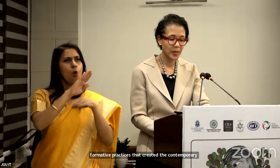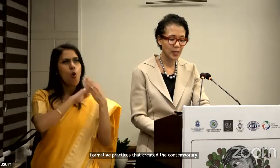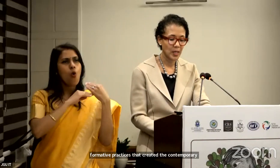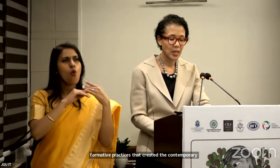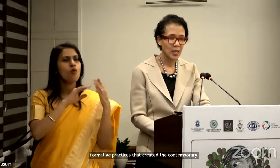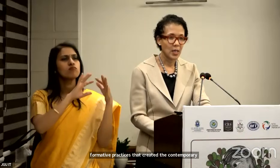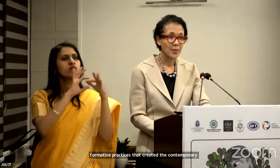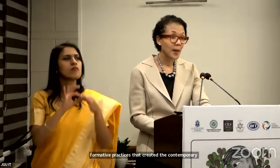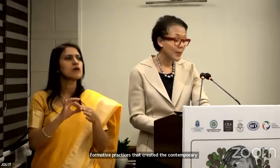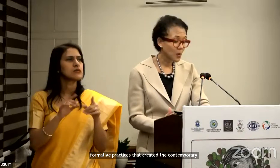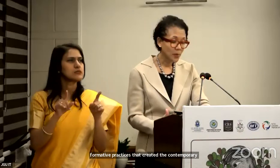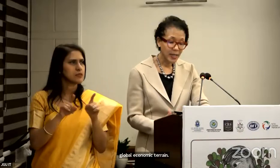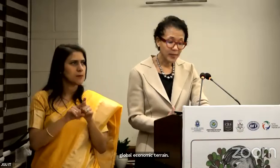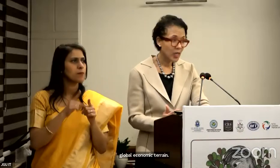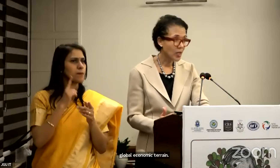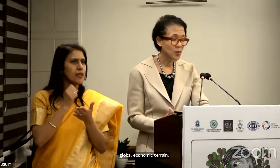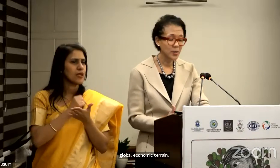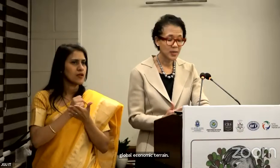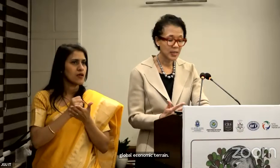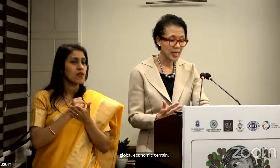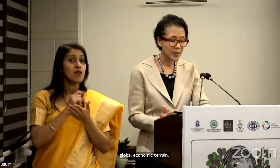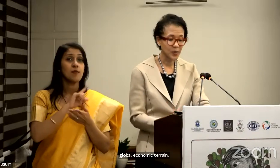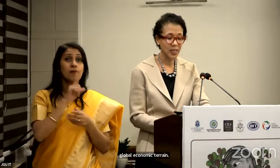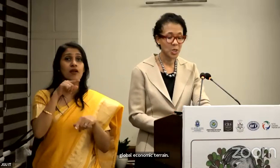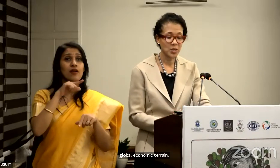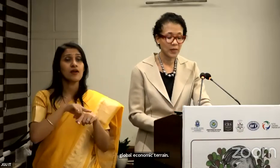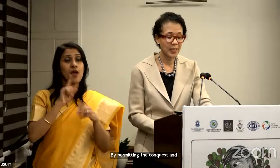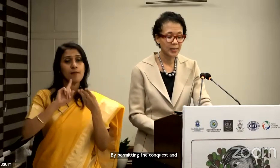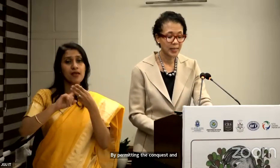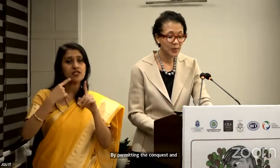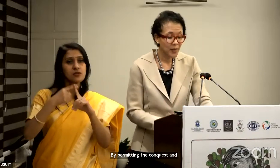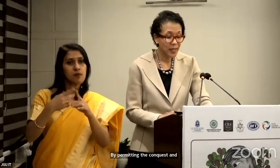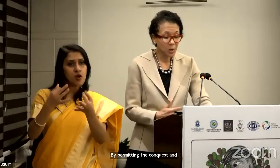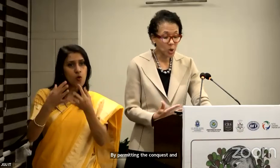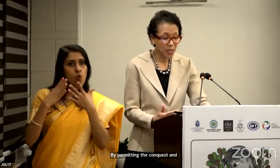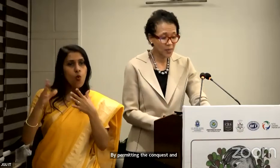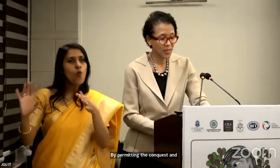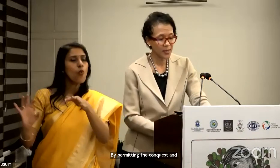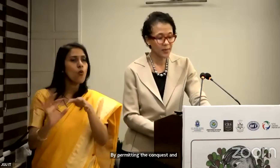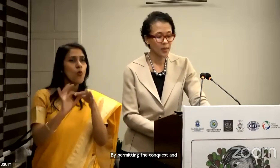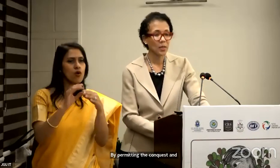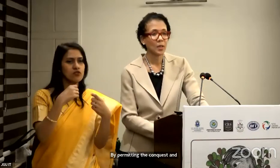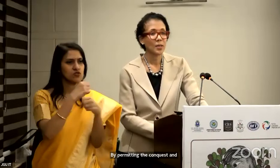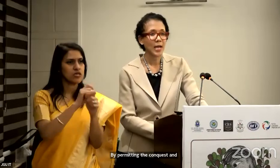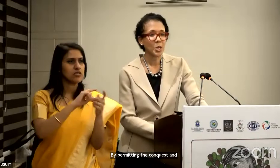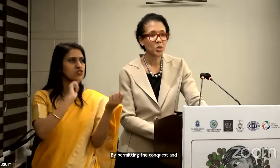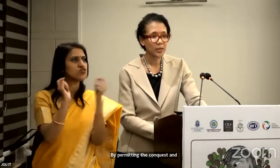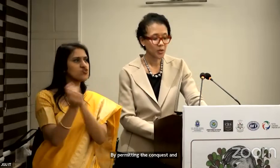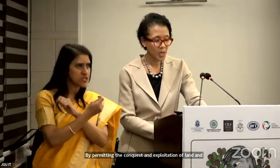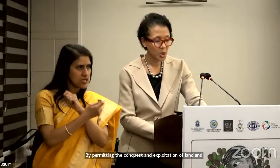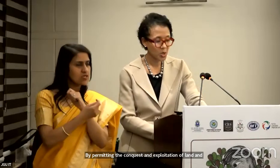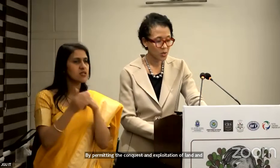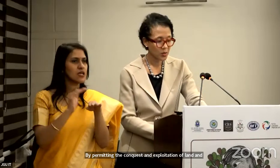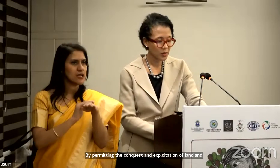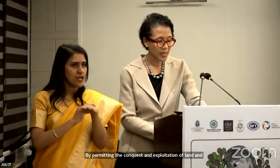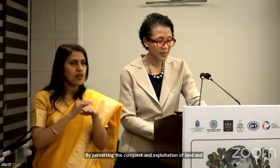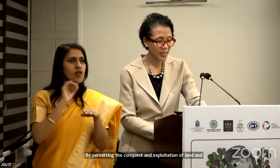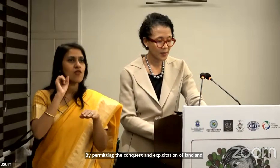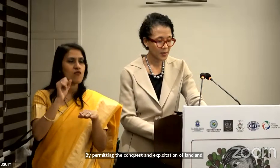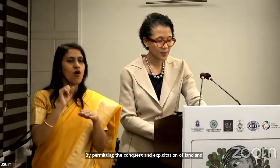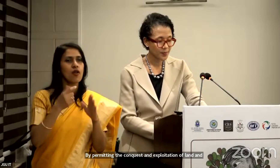terrain by permitting the conquest and exploitation of land and labor that shaped today's national and